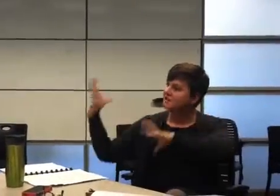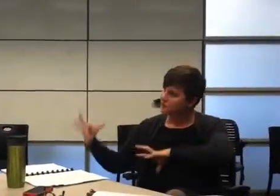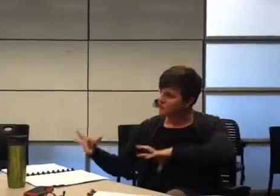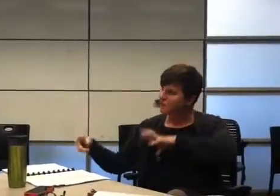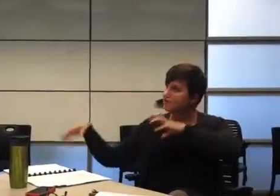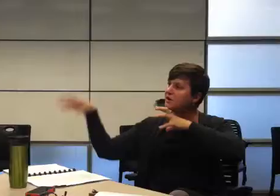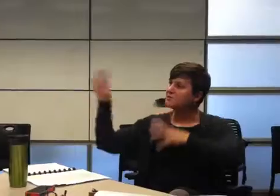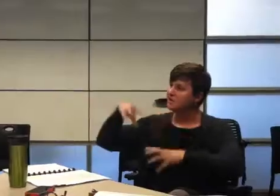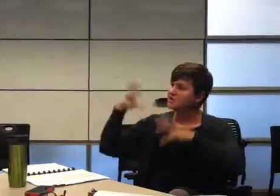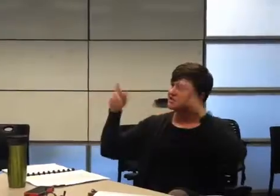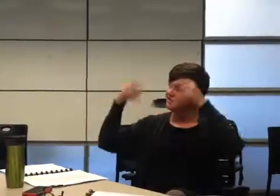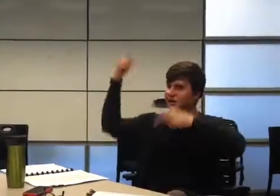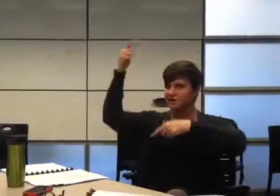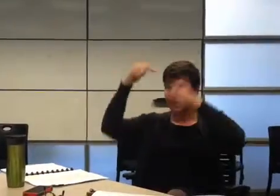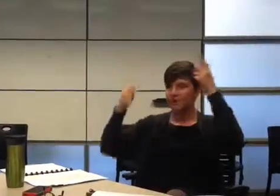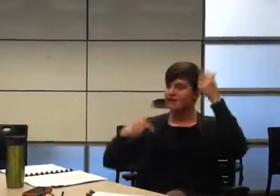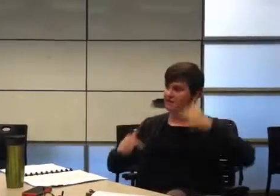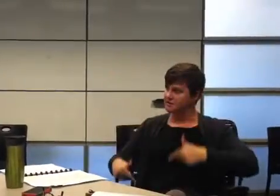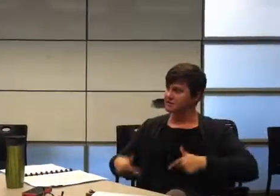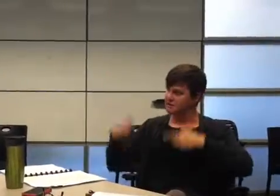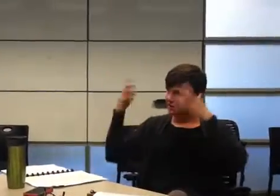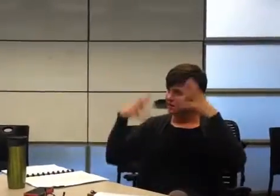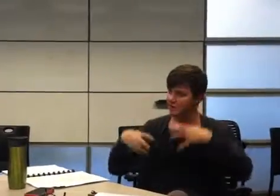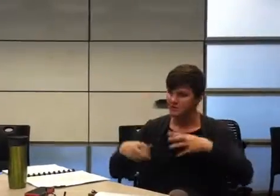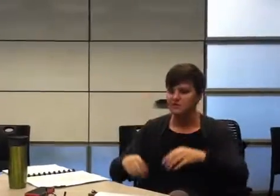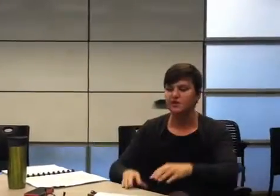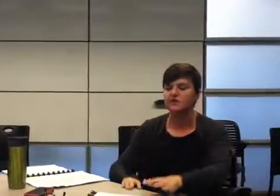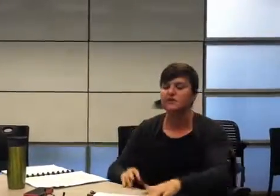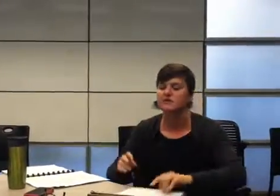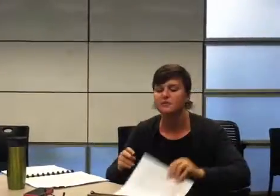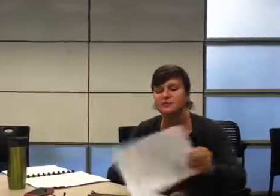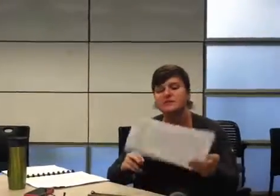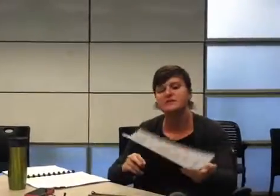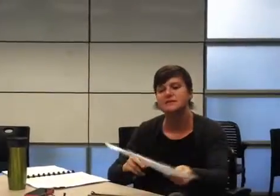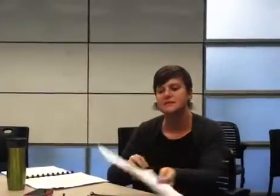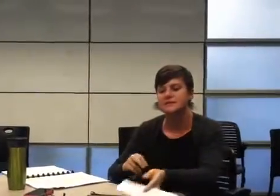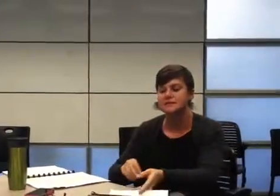another way of thinking about sections and kind of how ideas connect and looking at the piece as a system.